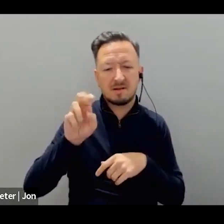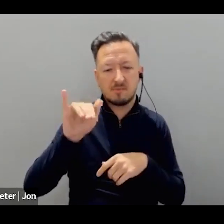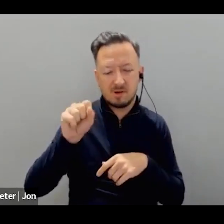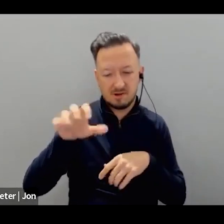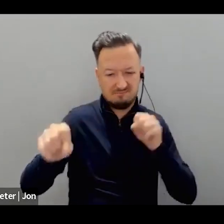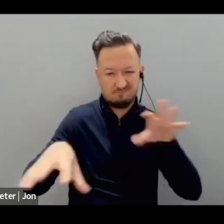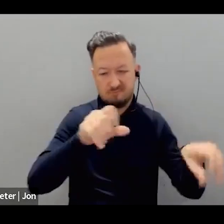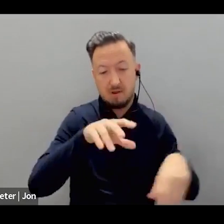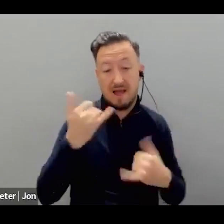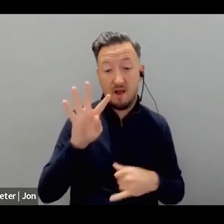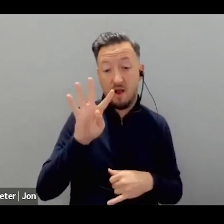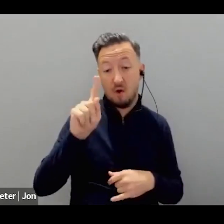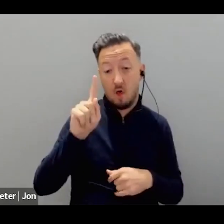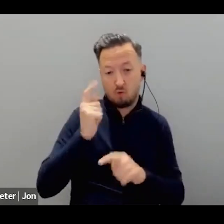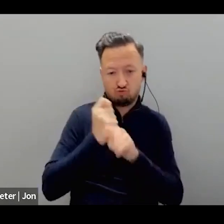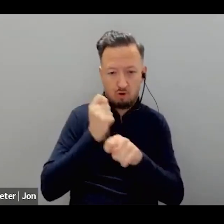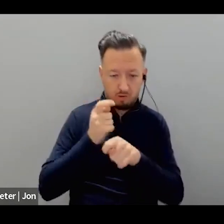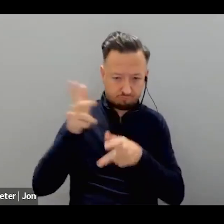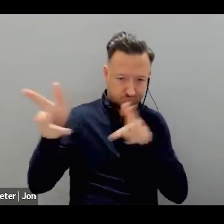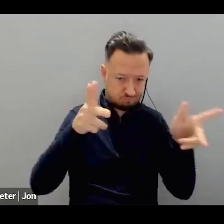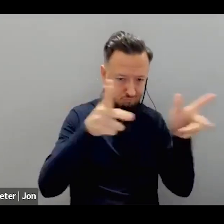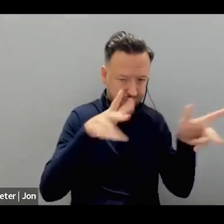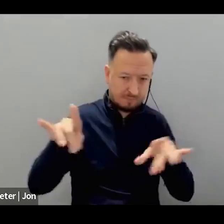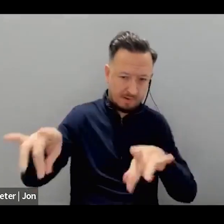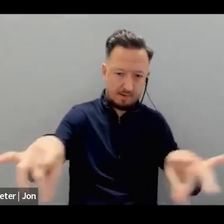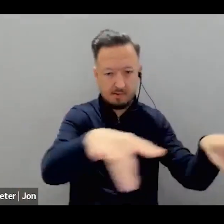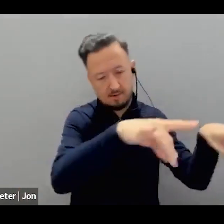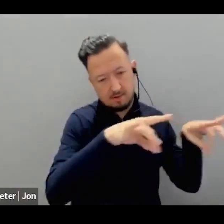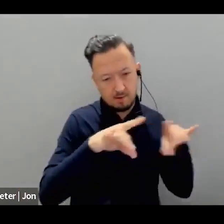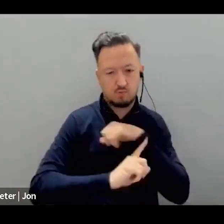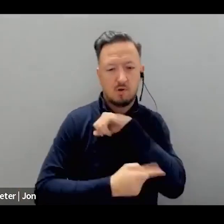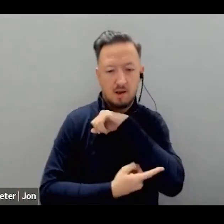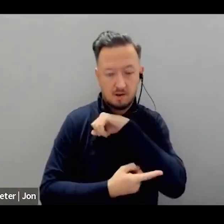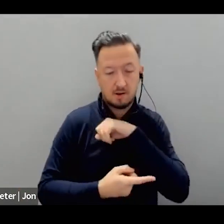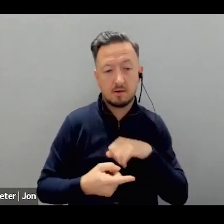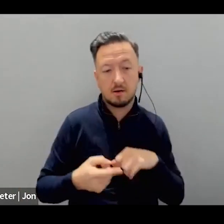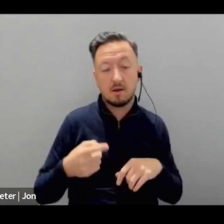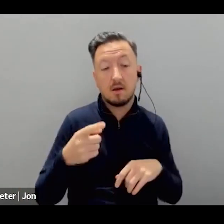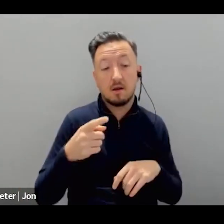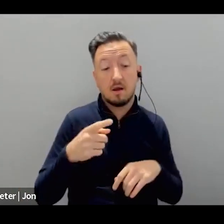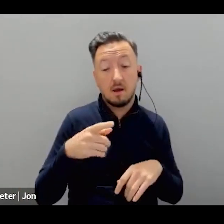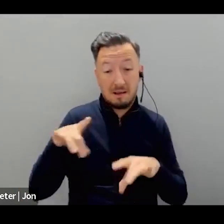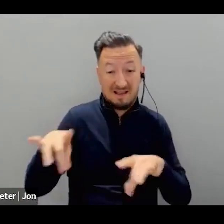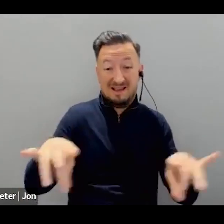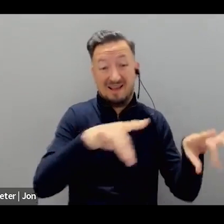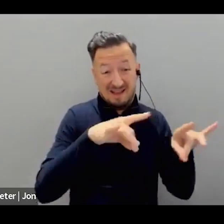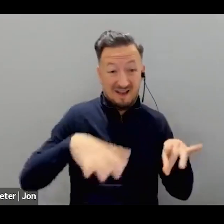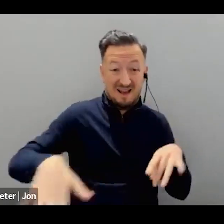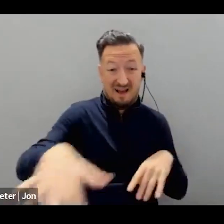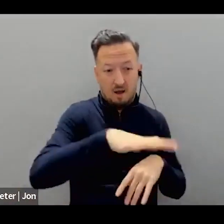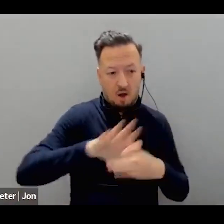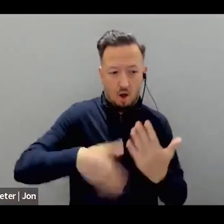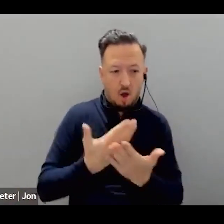in unincorporated Buncombe County today. While crews are picking up debris in all zones of the county,